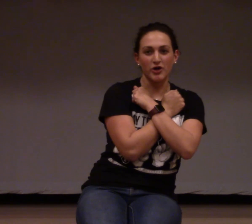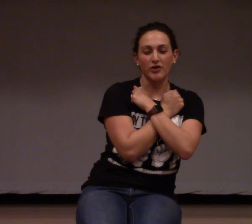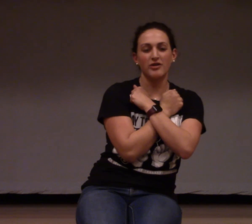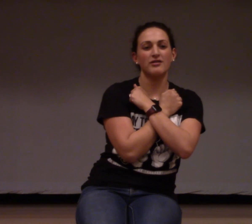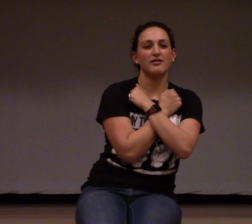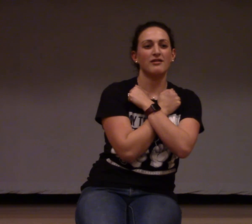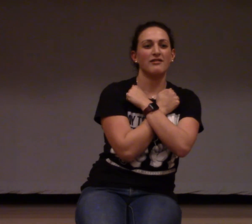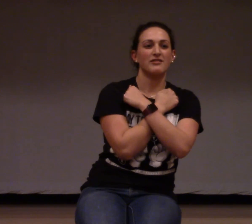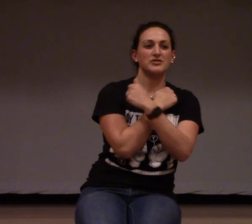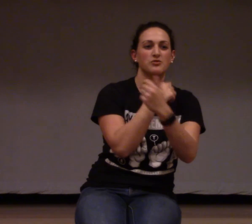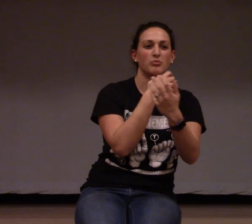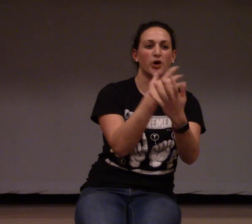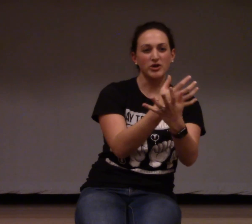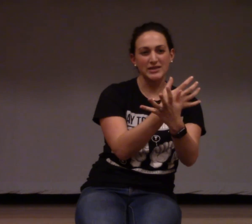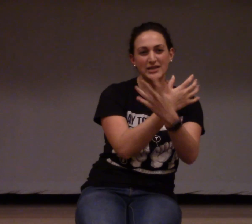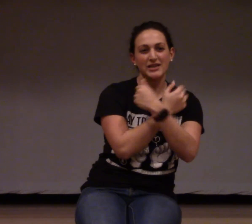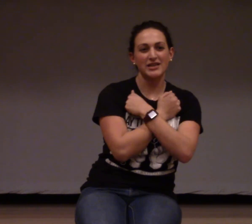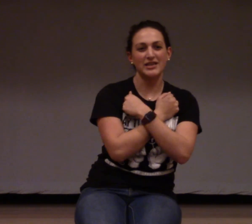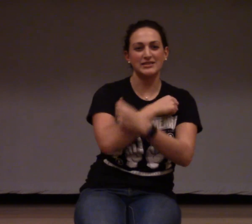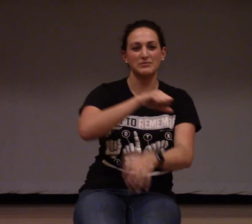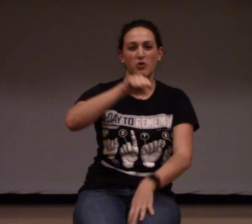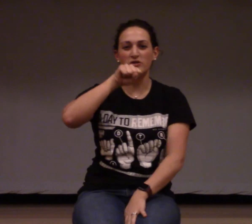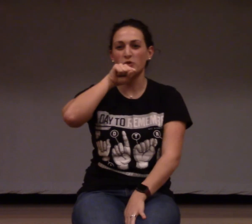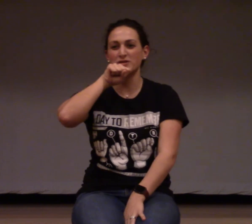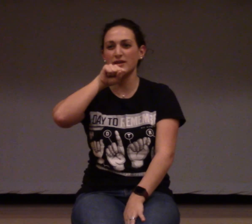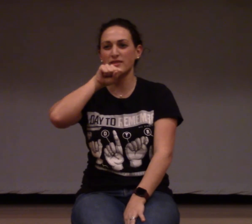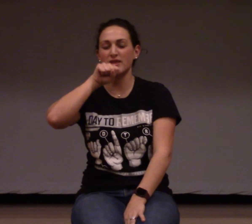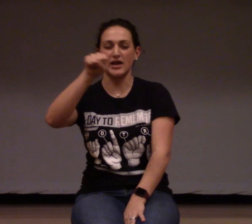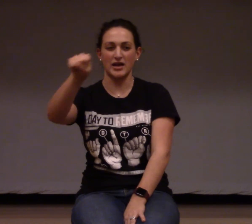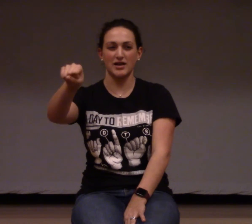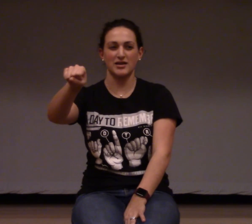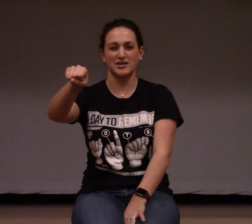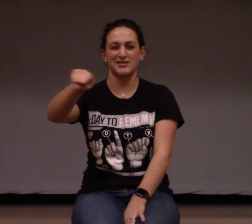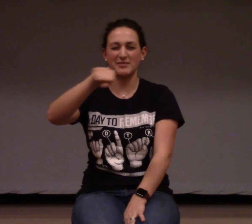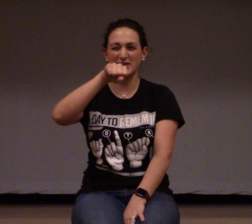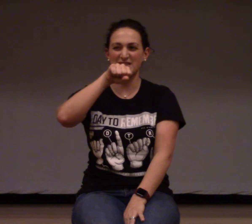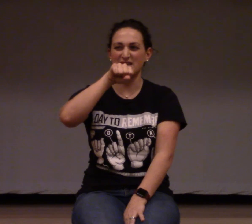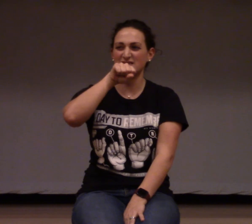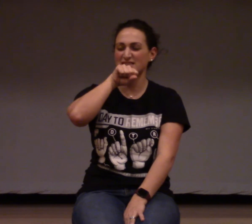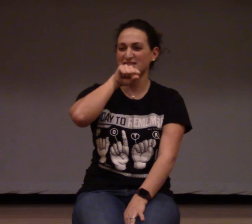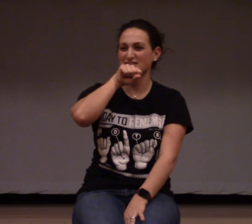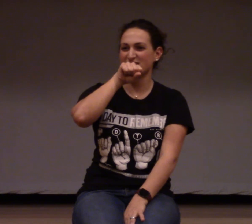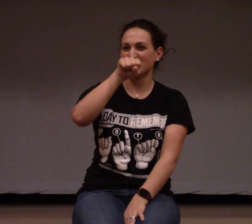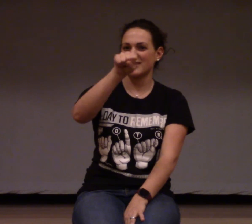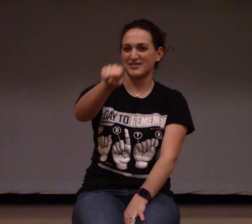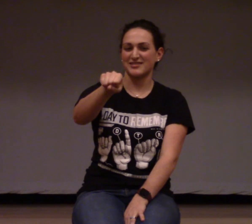emotional to a person. This is more towards a thing. Does that make sense?